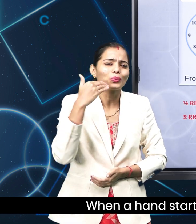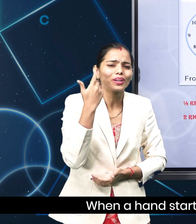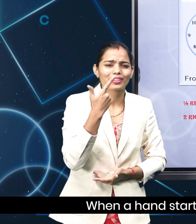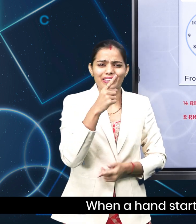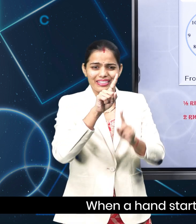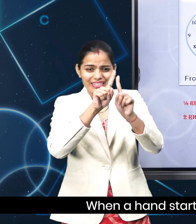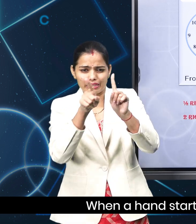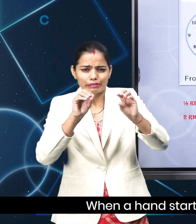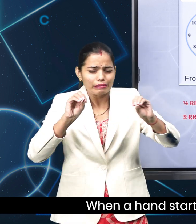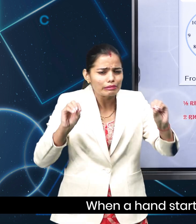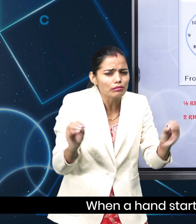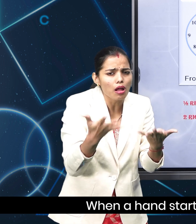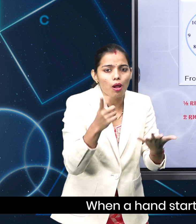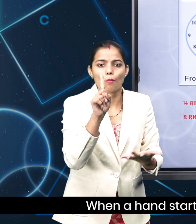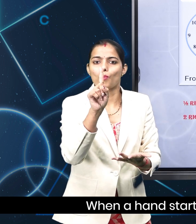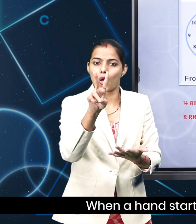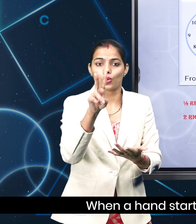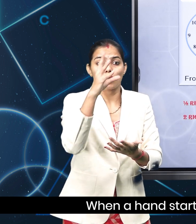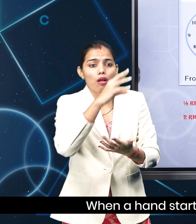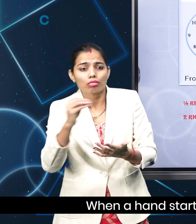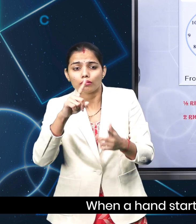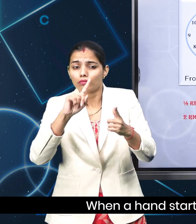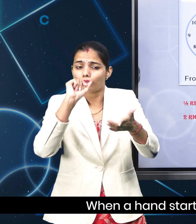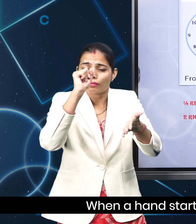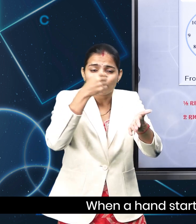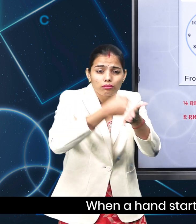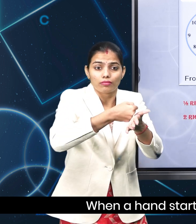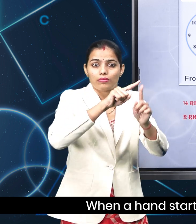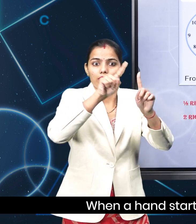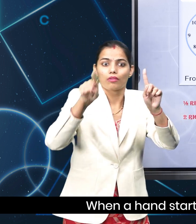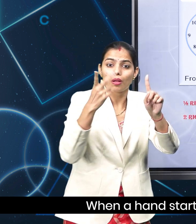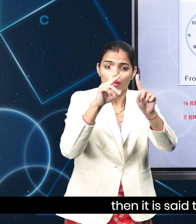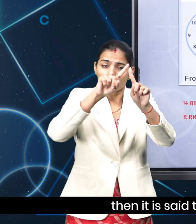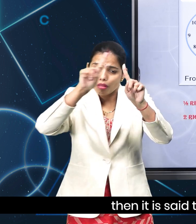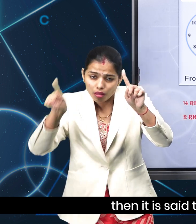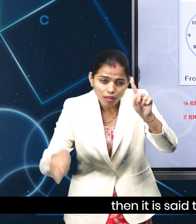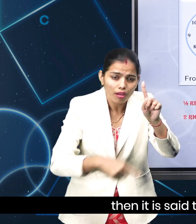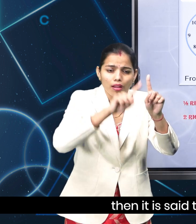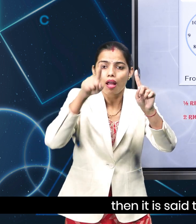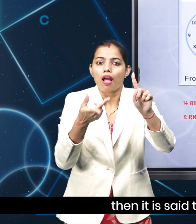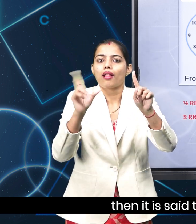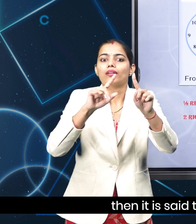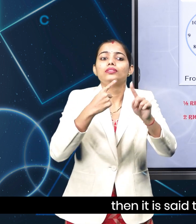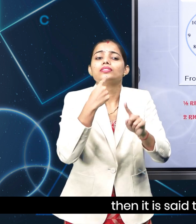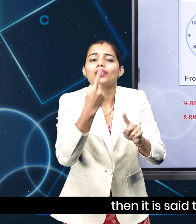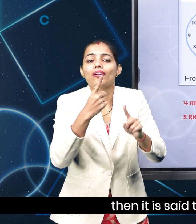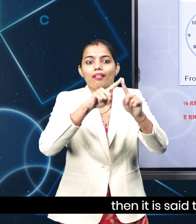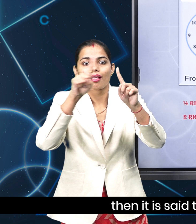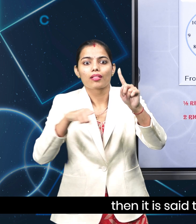When a hand starts from 12 and reaches to 12 again, then it is said to be completed a